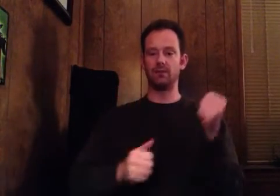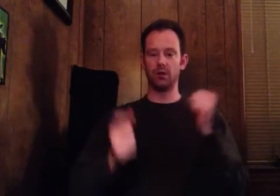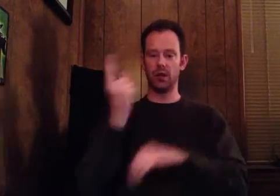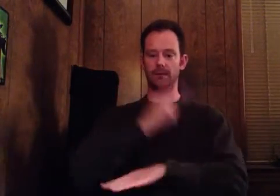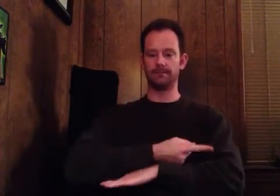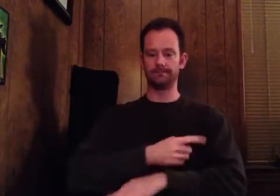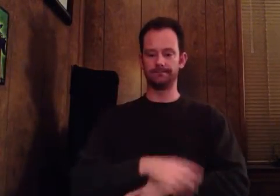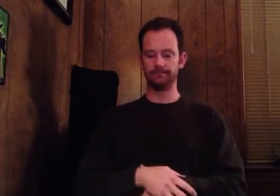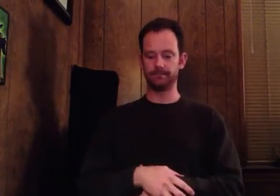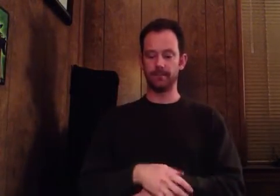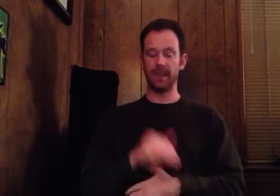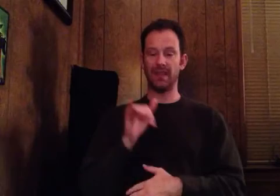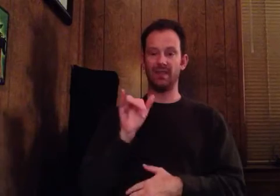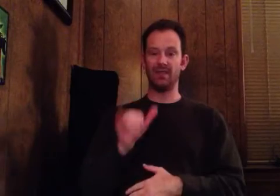And that's the end of Audio Tape 1.